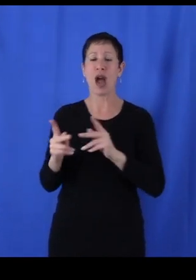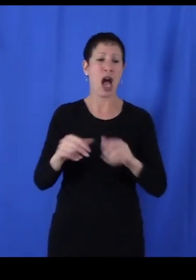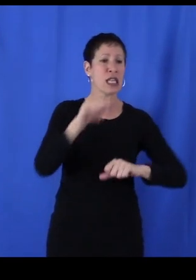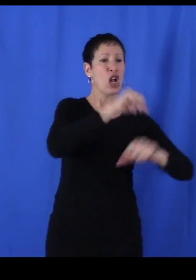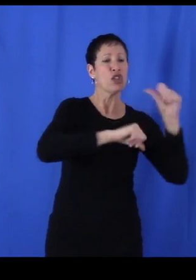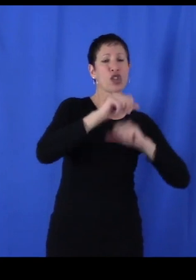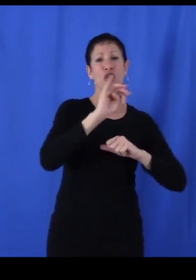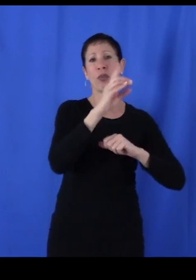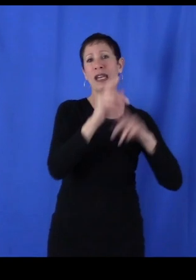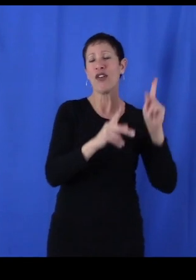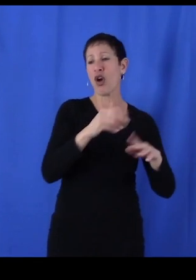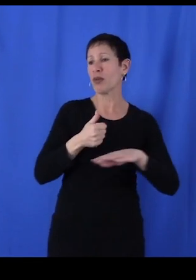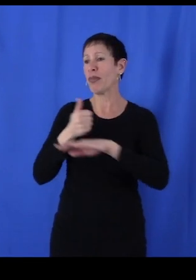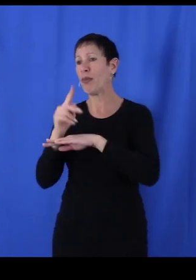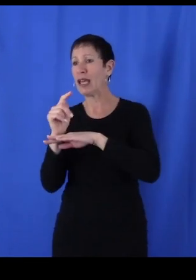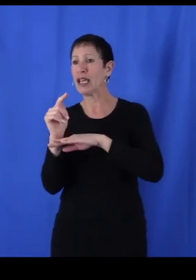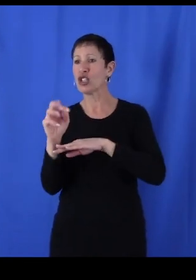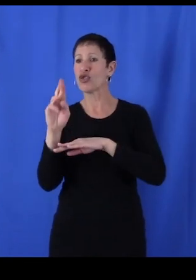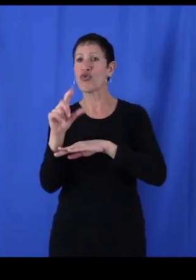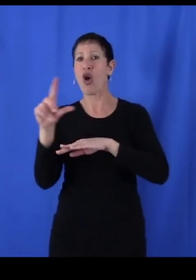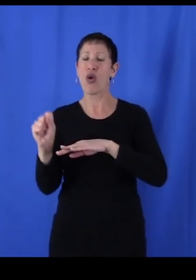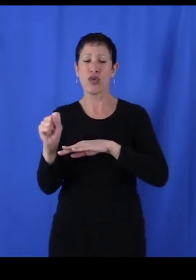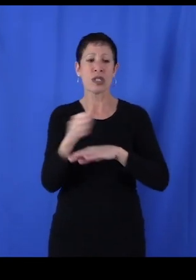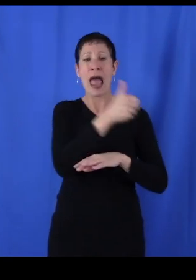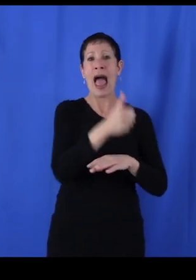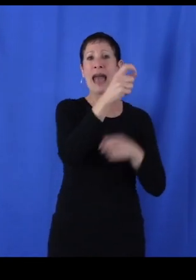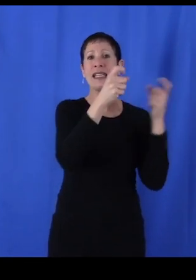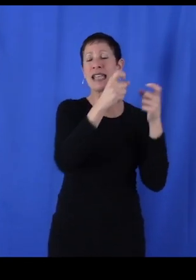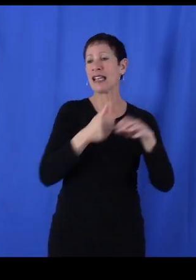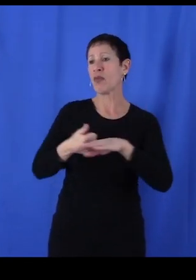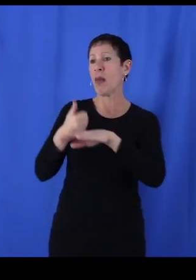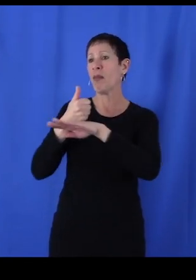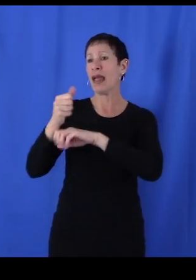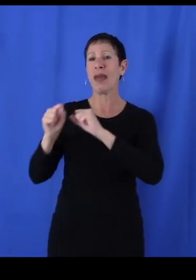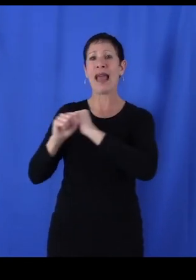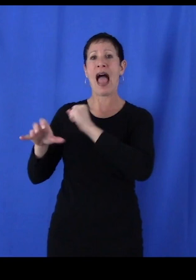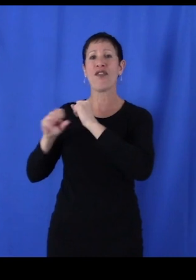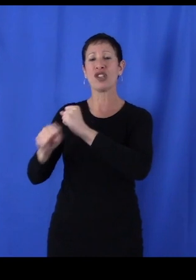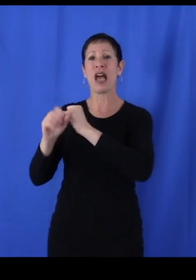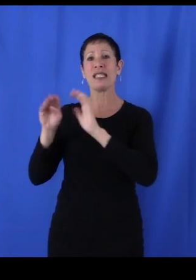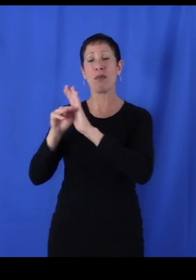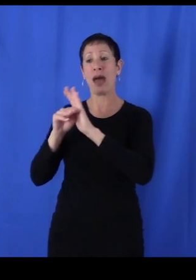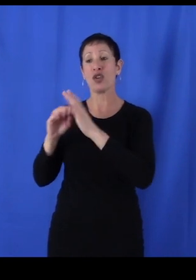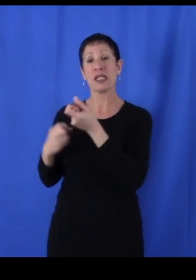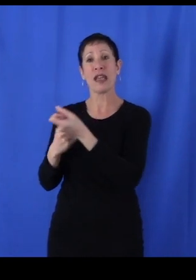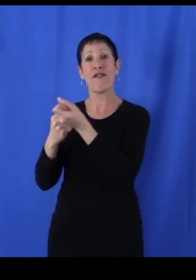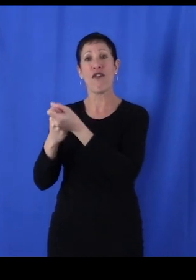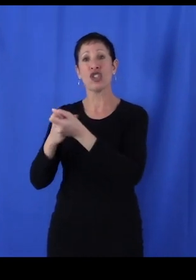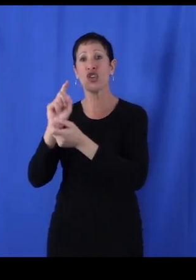and execs blaming advertising models that foster click and bait. And here you see